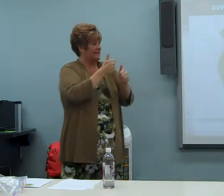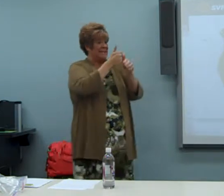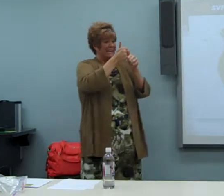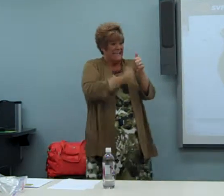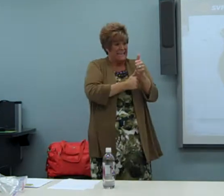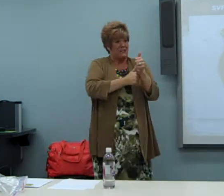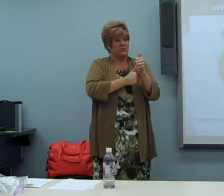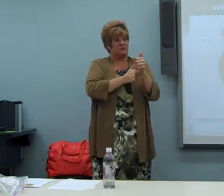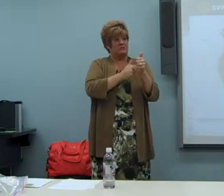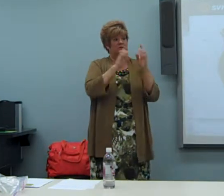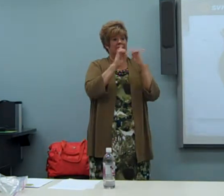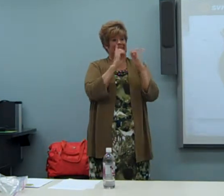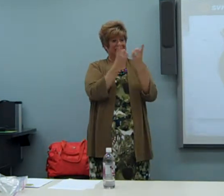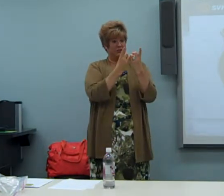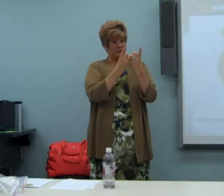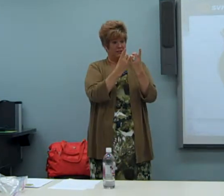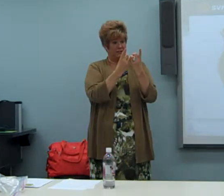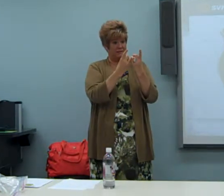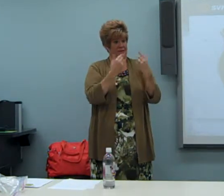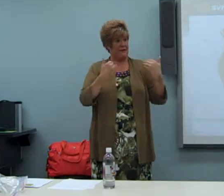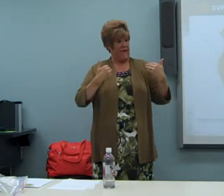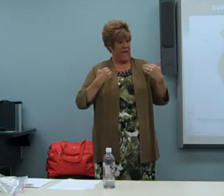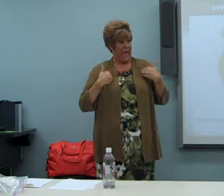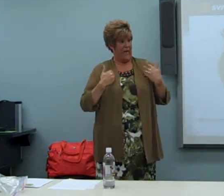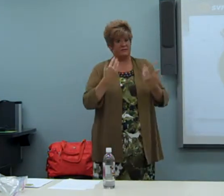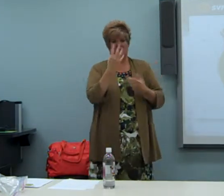So there's 3 districts in the eastern region.